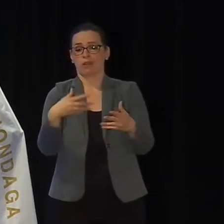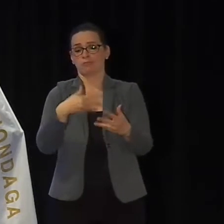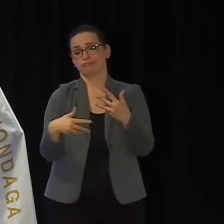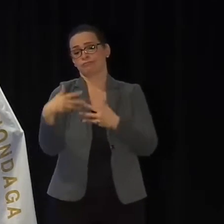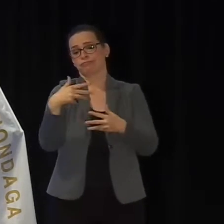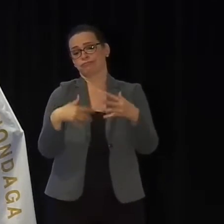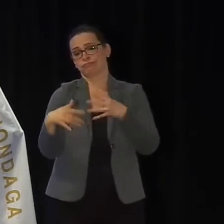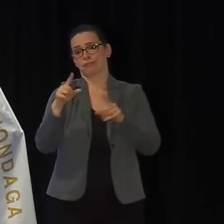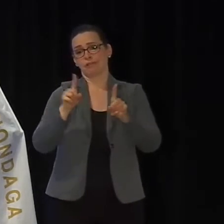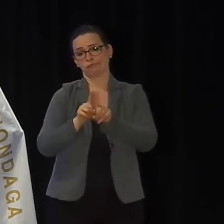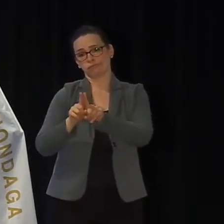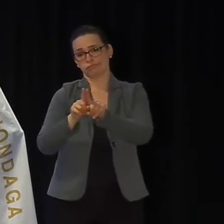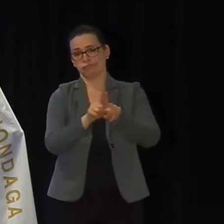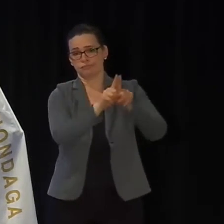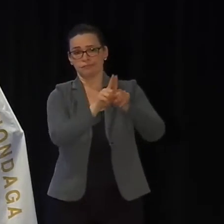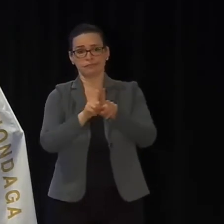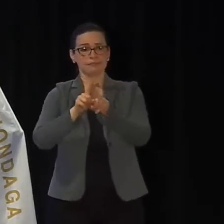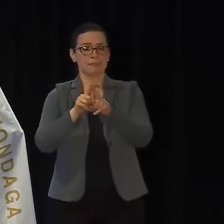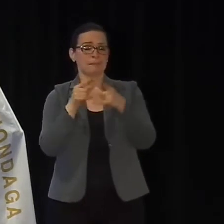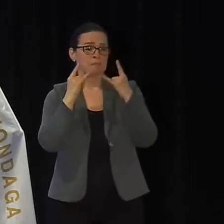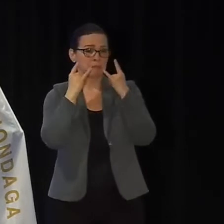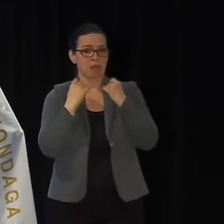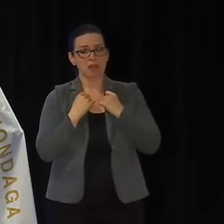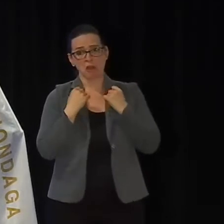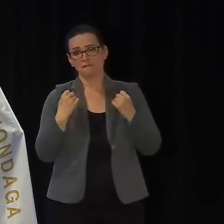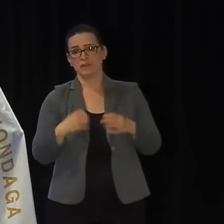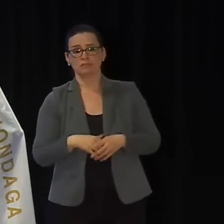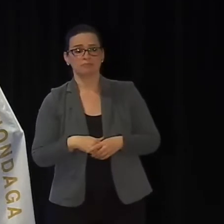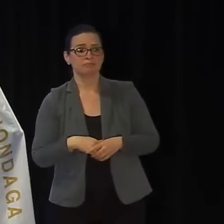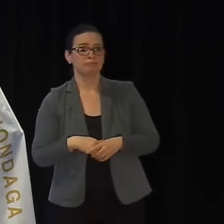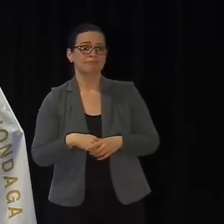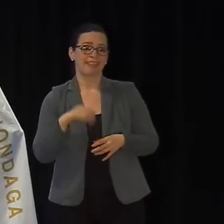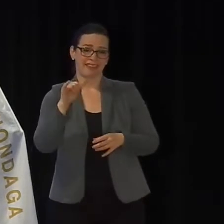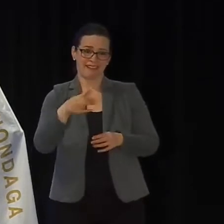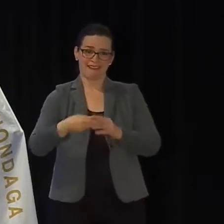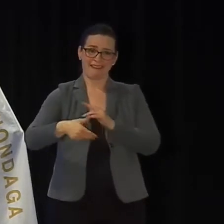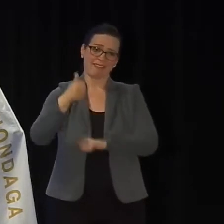That's the highest today, but without question,